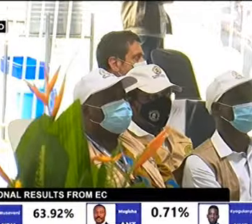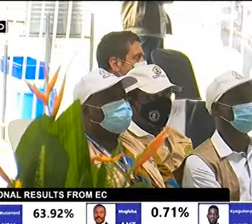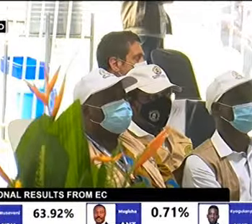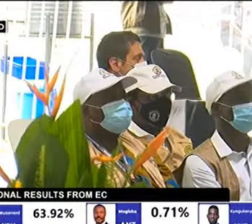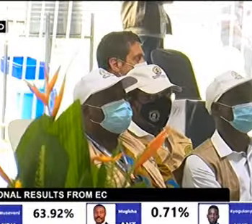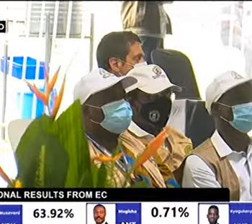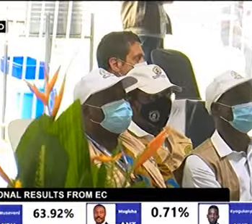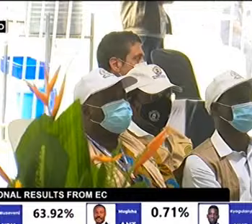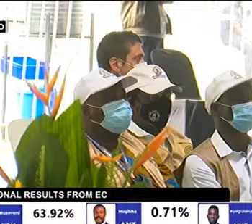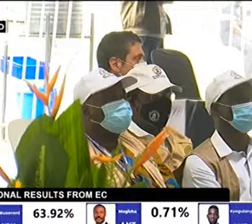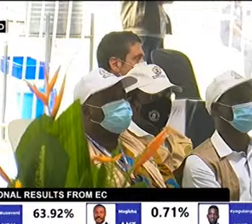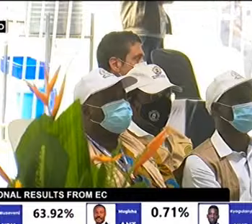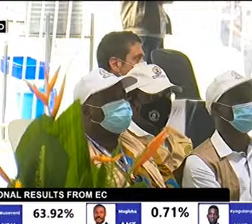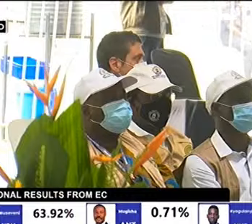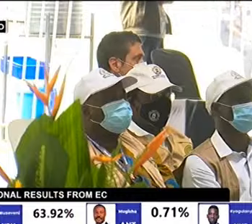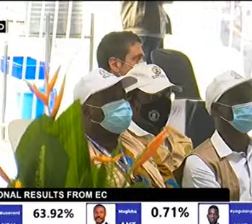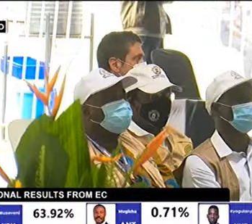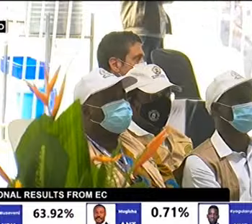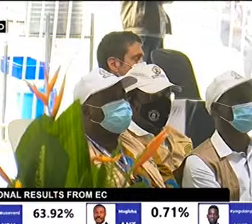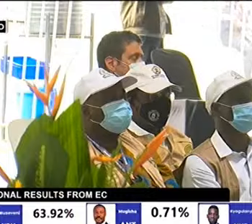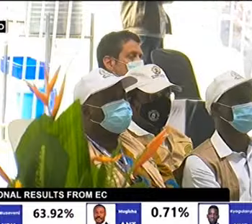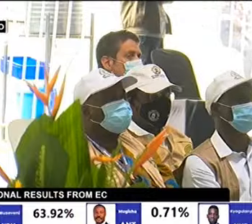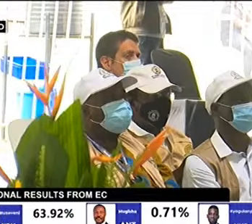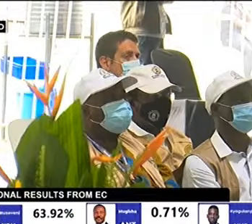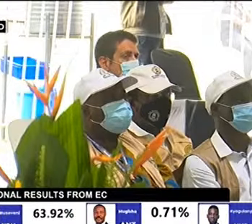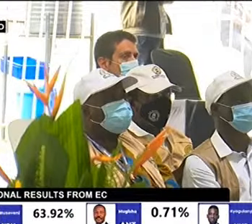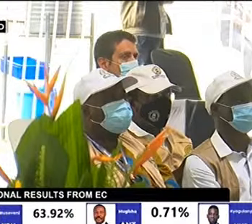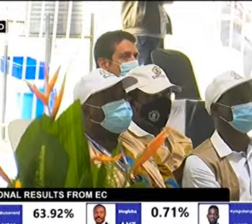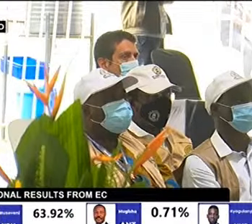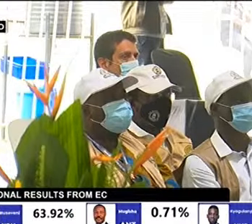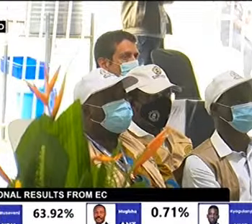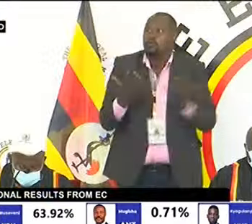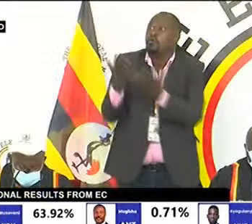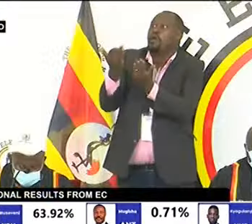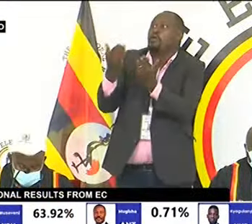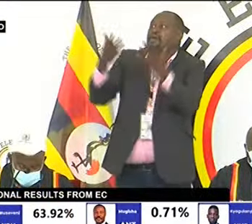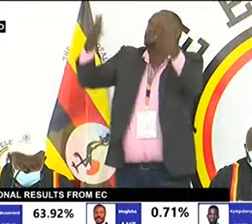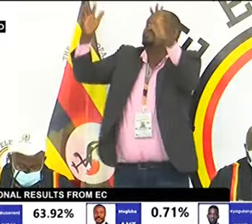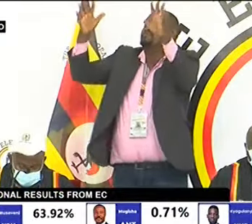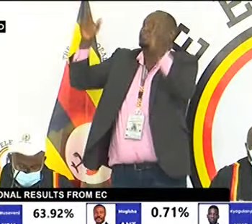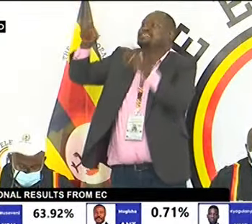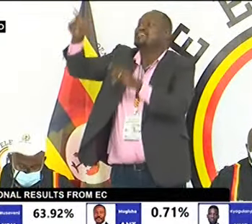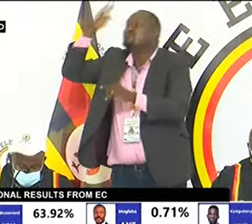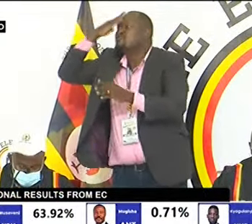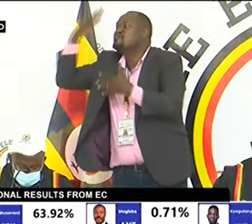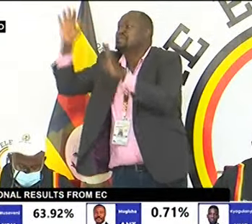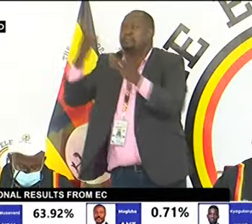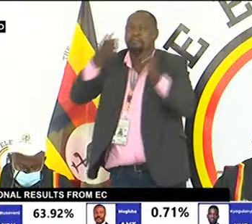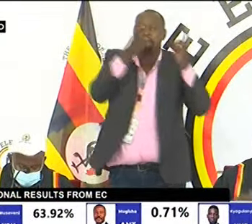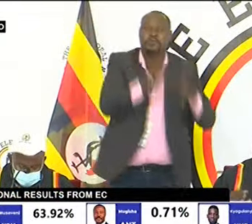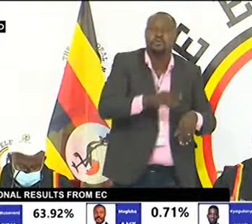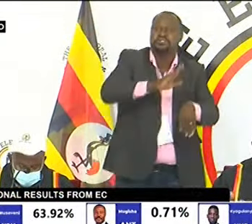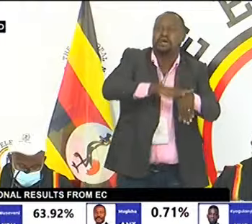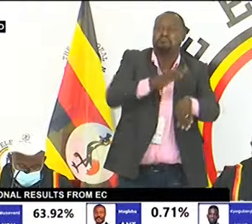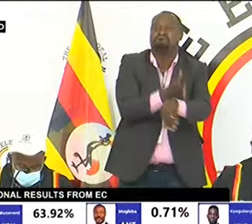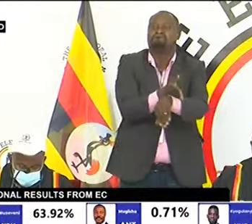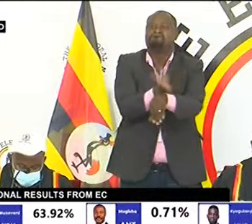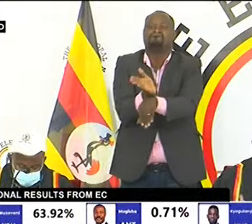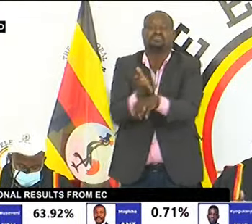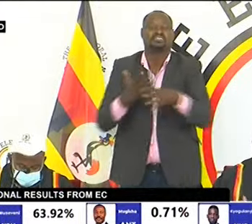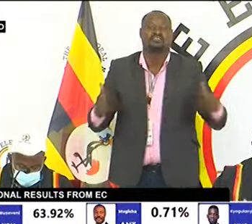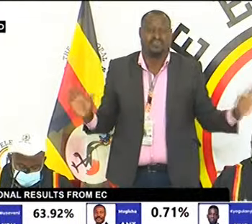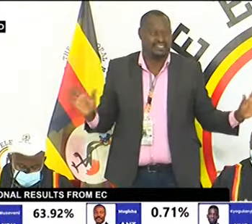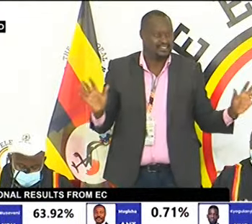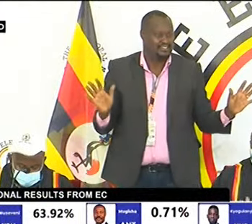here are the last people to know the outcome, because we can only get to know